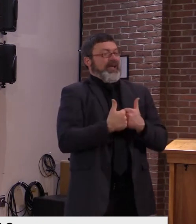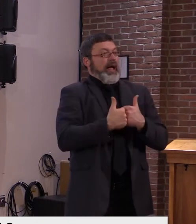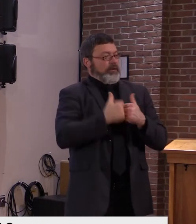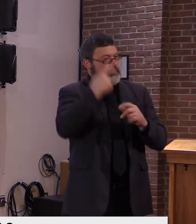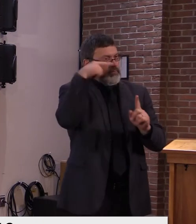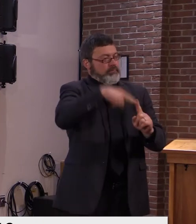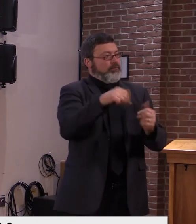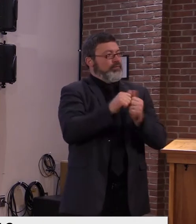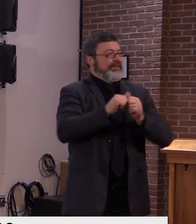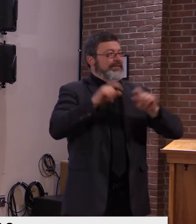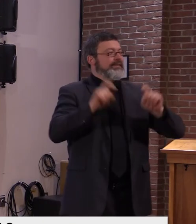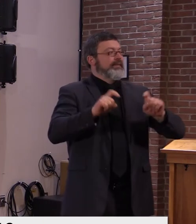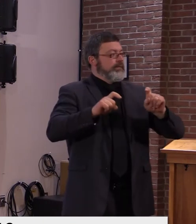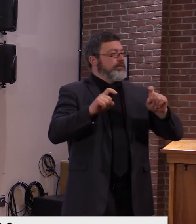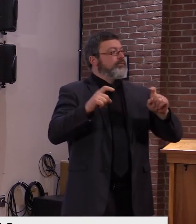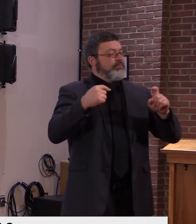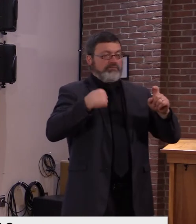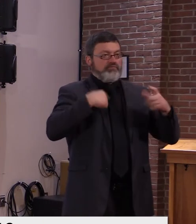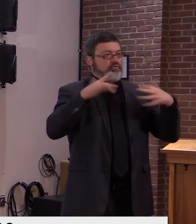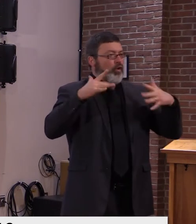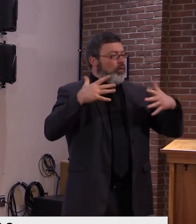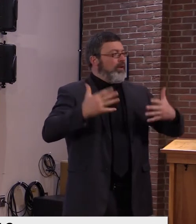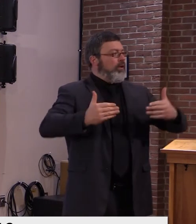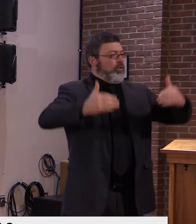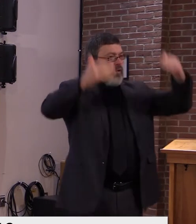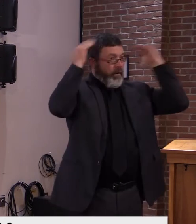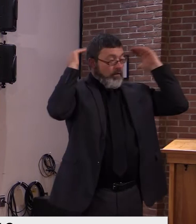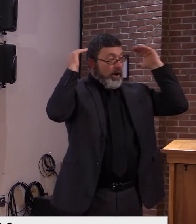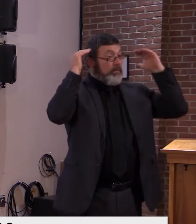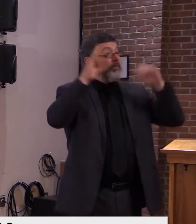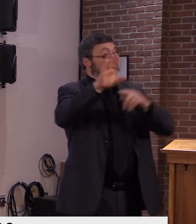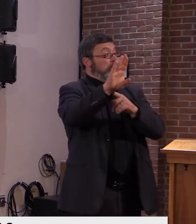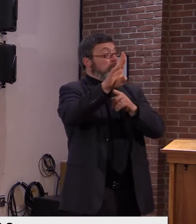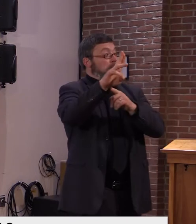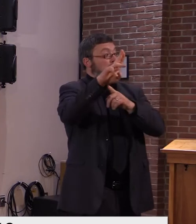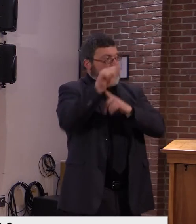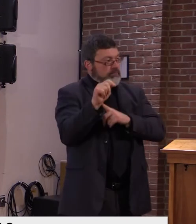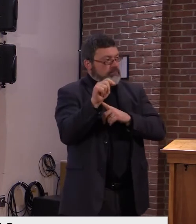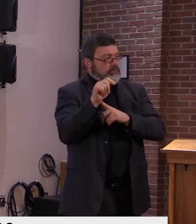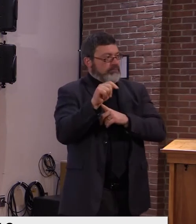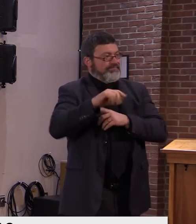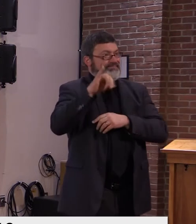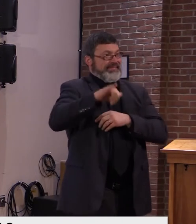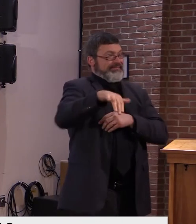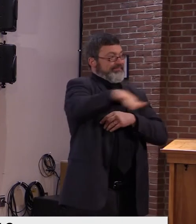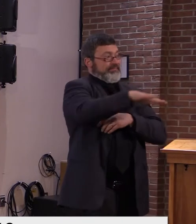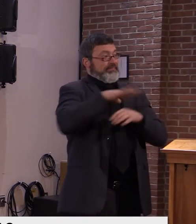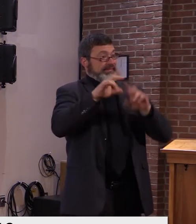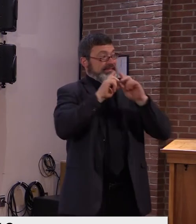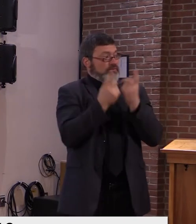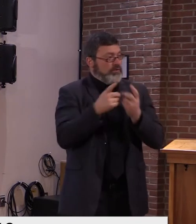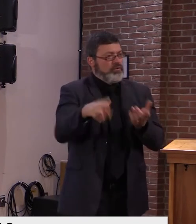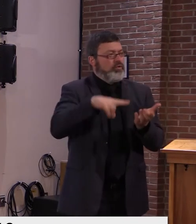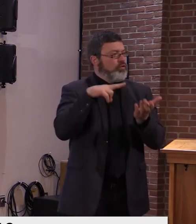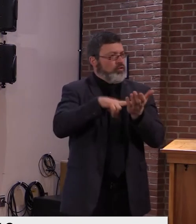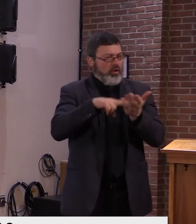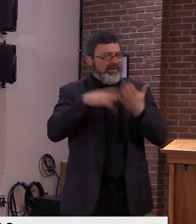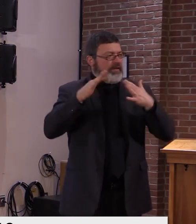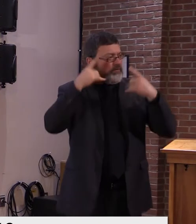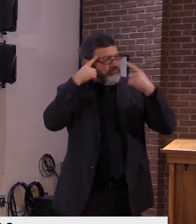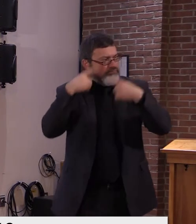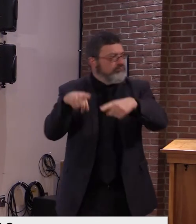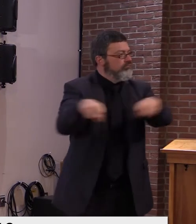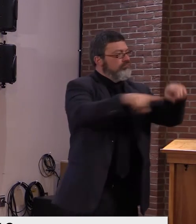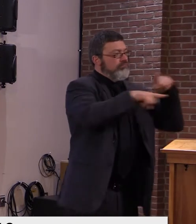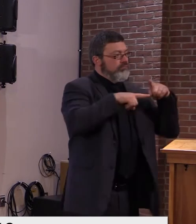of overload we're all feeling. However, our district nurse and I successfully ran 4 surveillance testing clinics in 4 different buildings with the